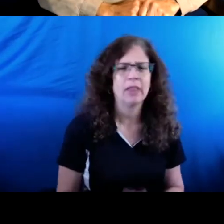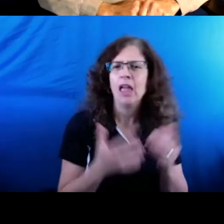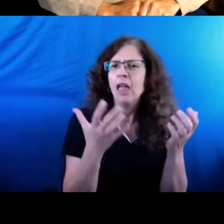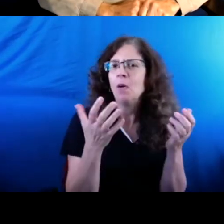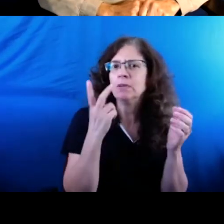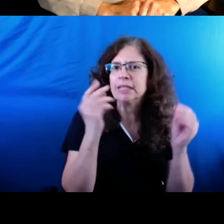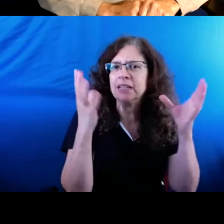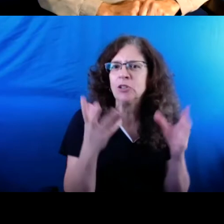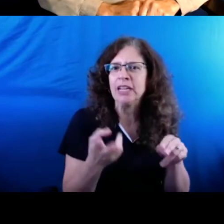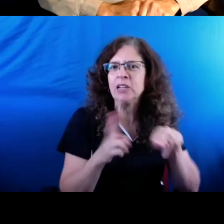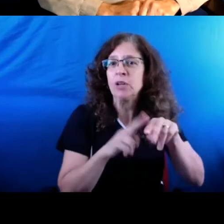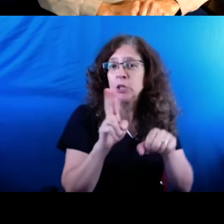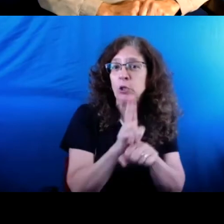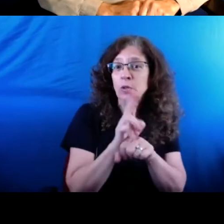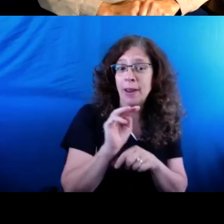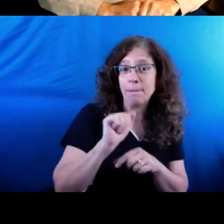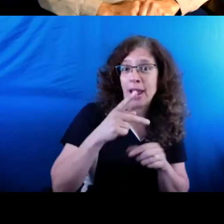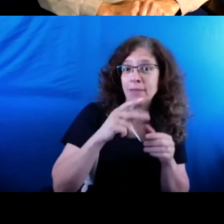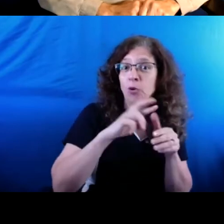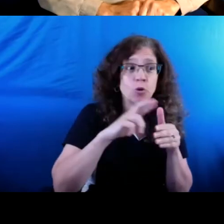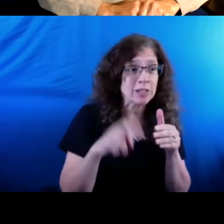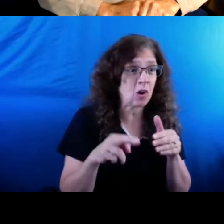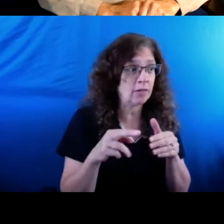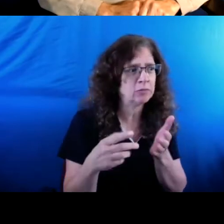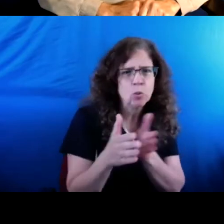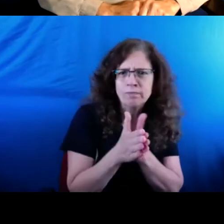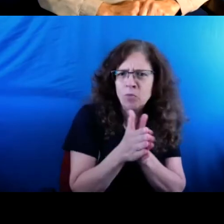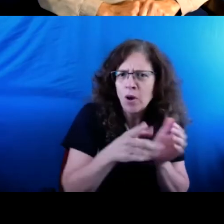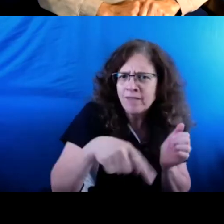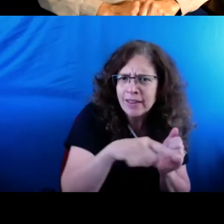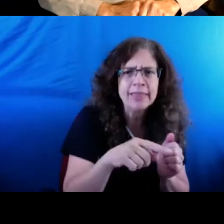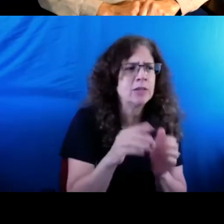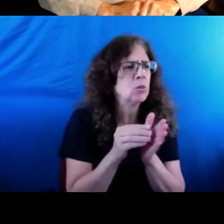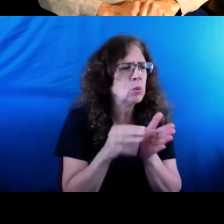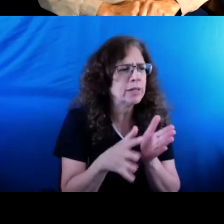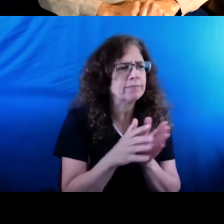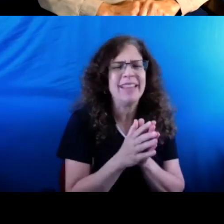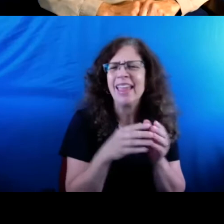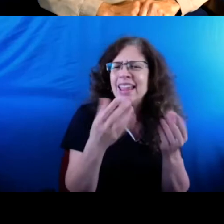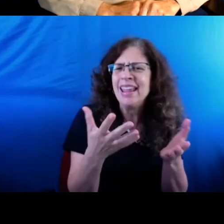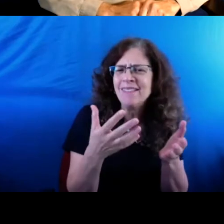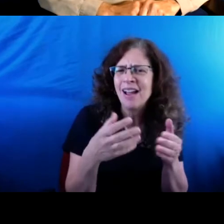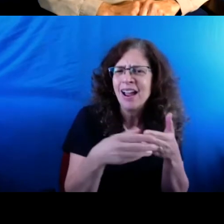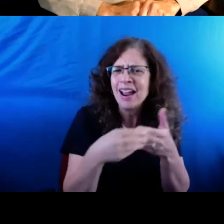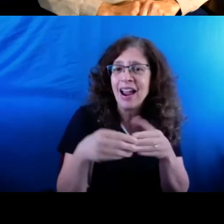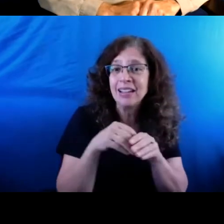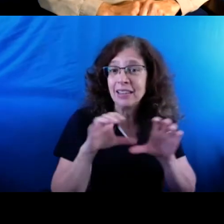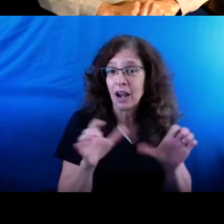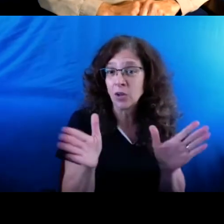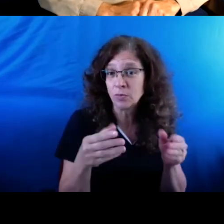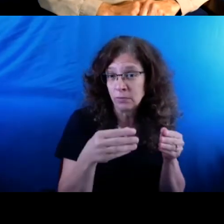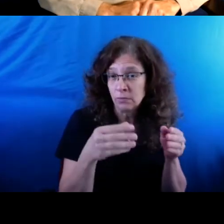one and the next one. And you can see the teachers using the MAP results being motivating the